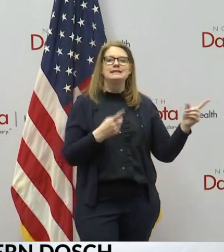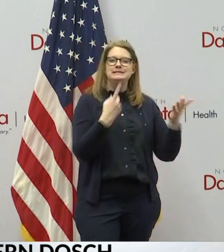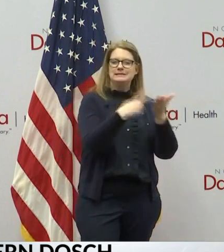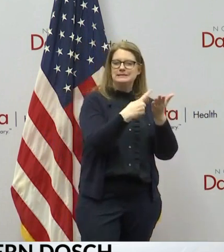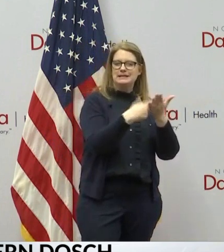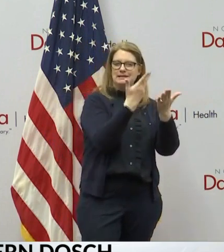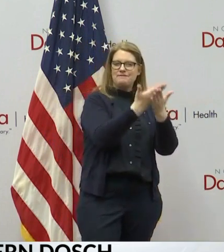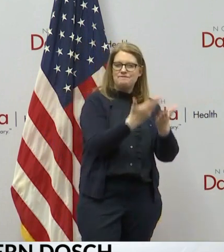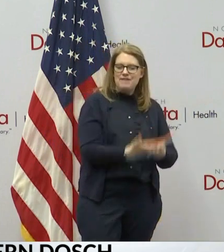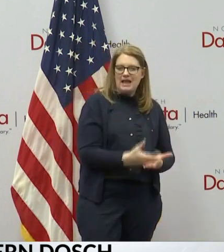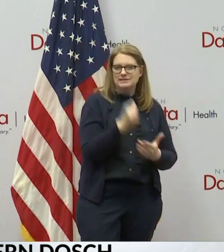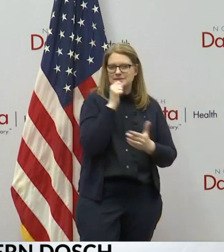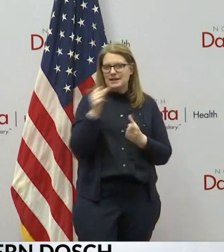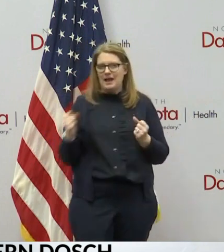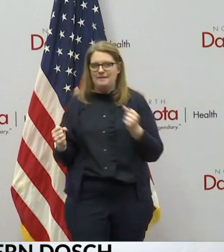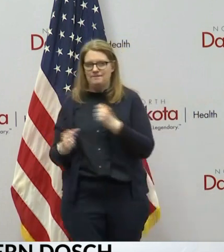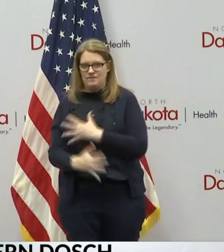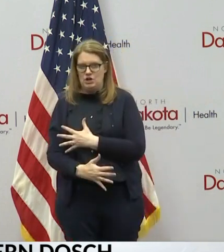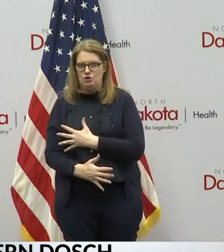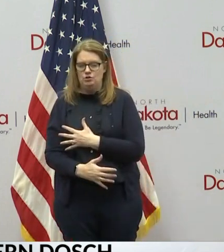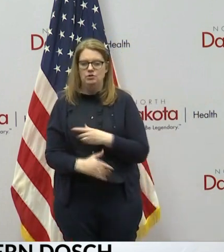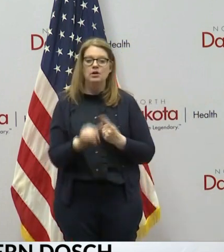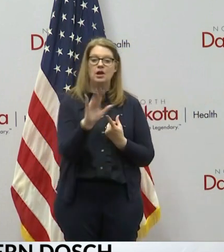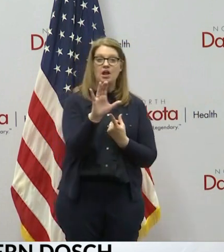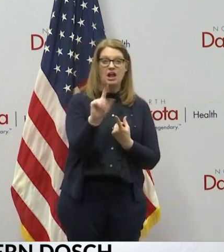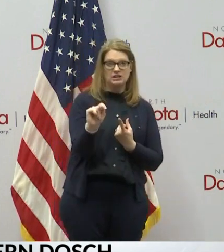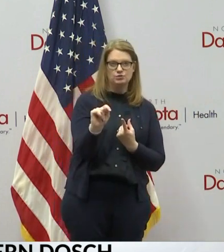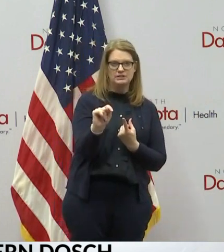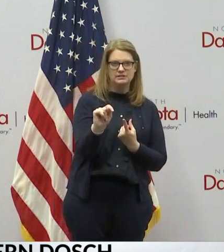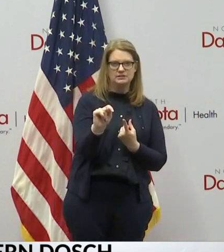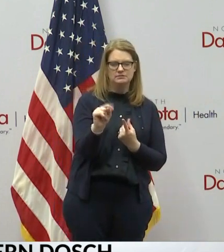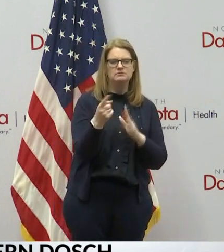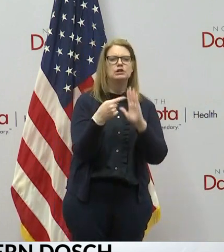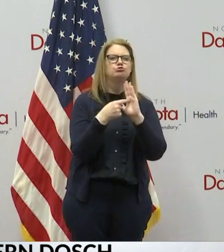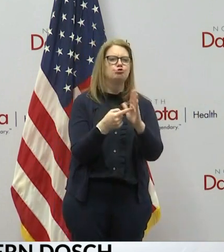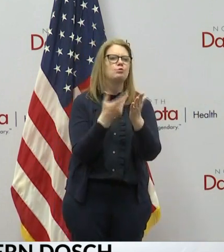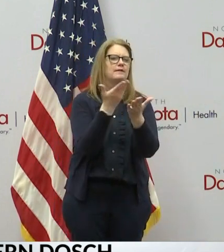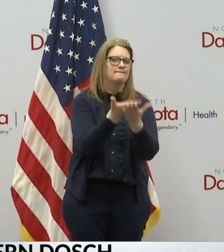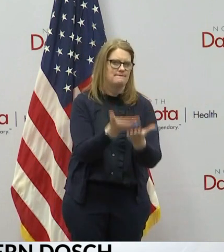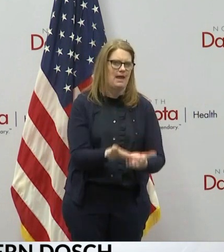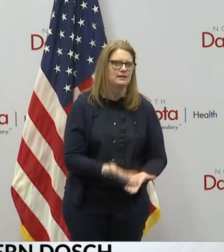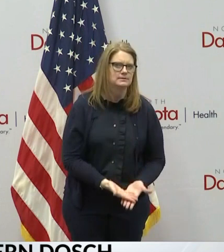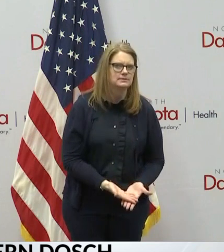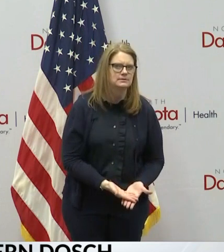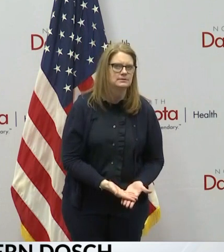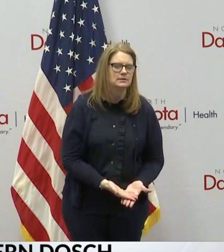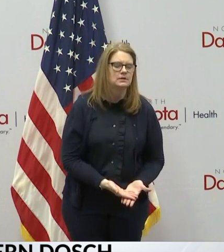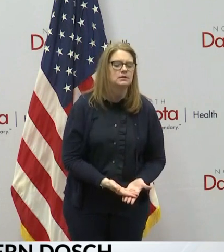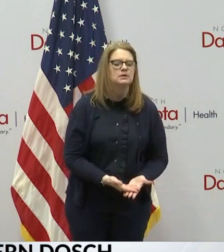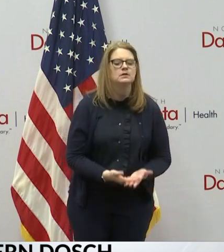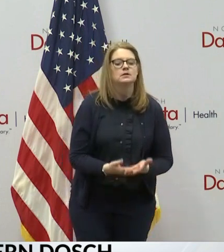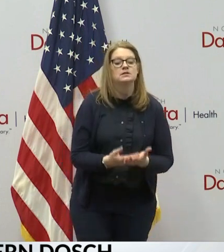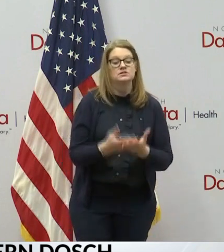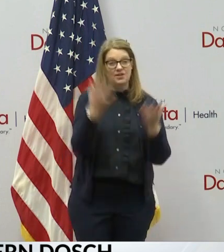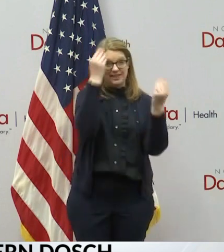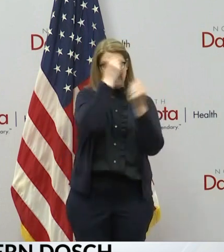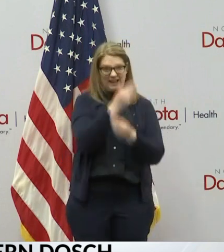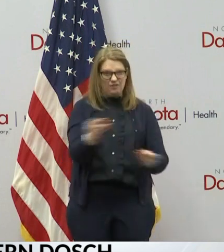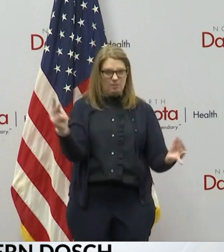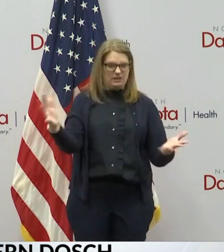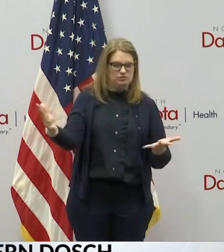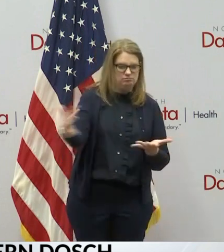fear. Contact tracing presents the facts so that we can make logical,